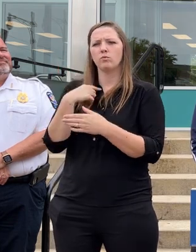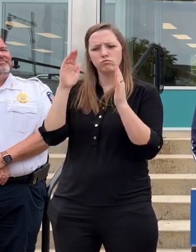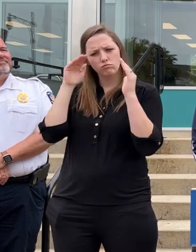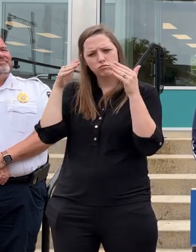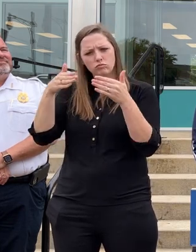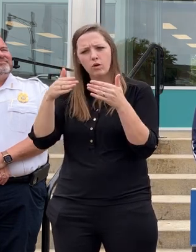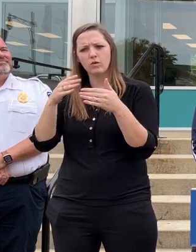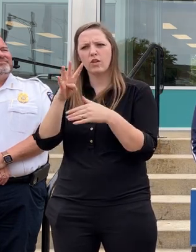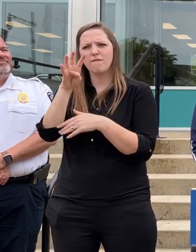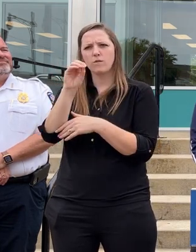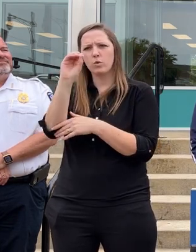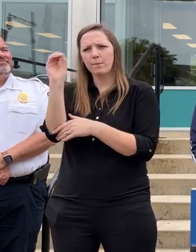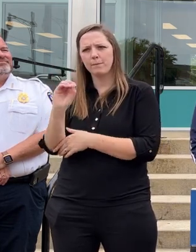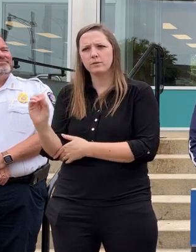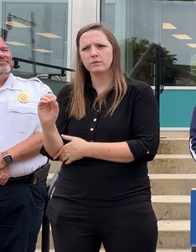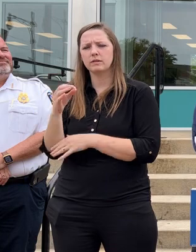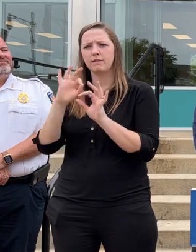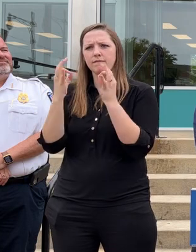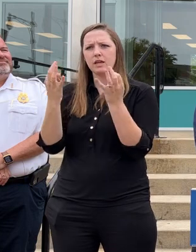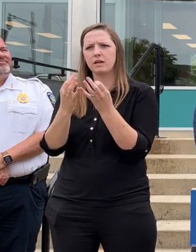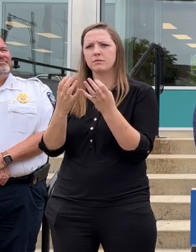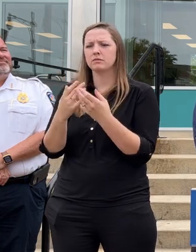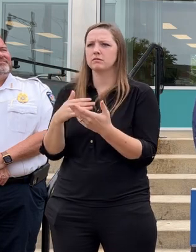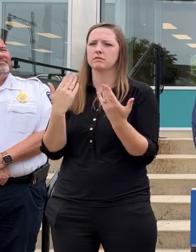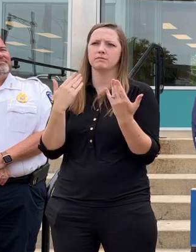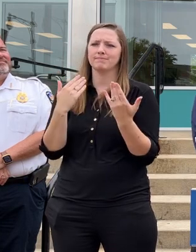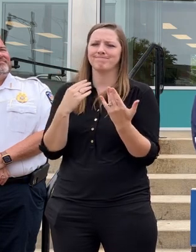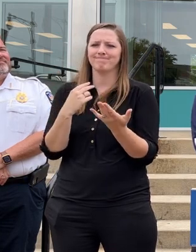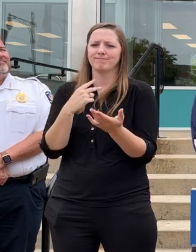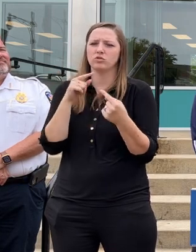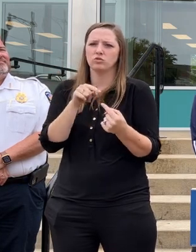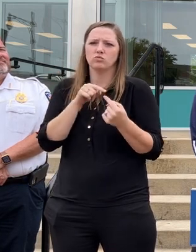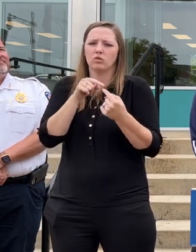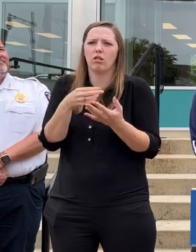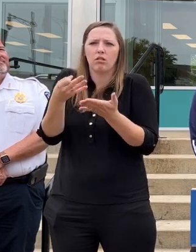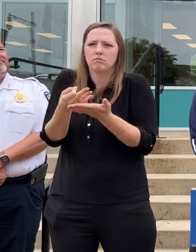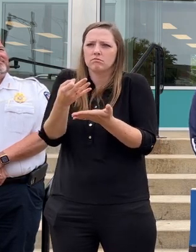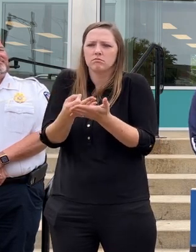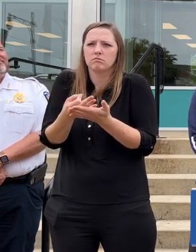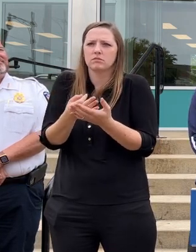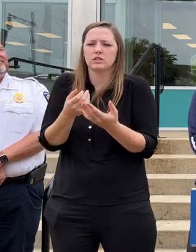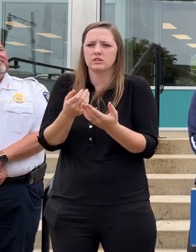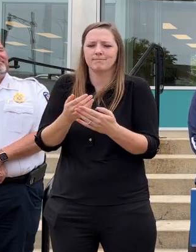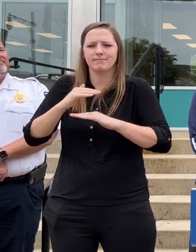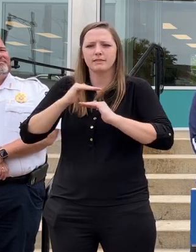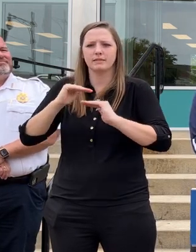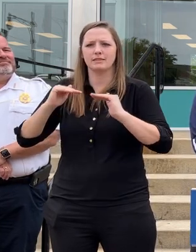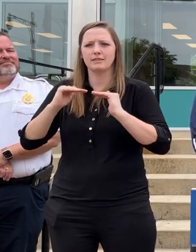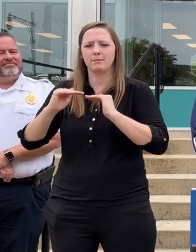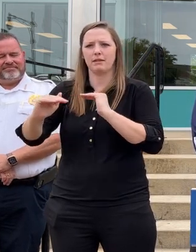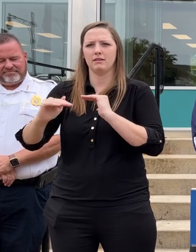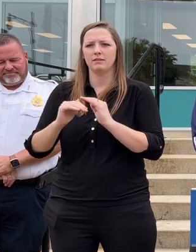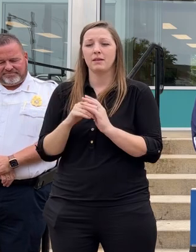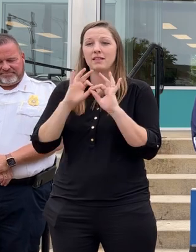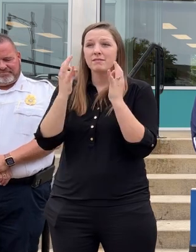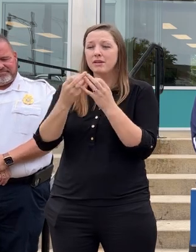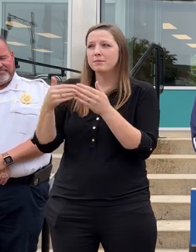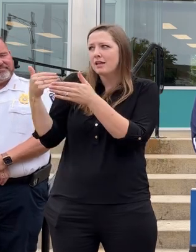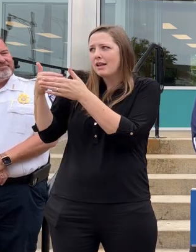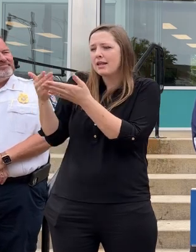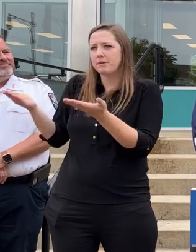the 40% of families that are facing financial instability. And what we know about these families, our neighbors in this